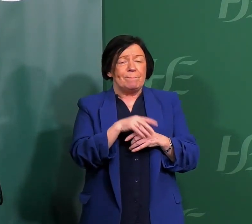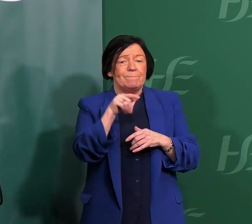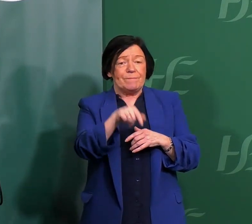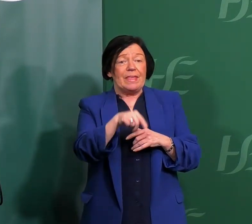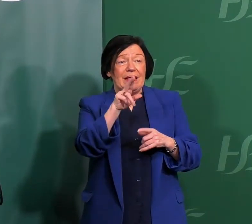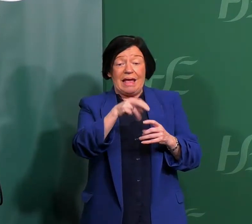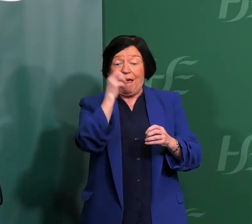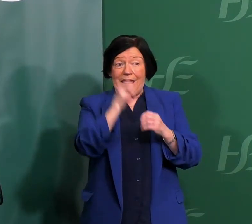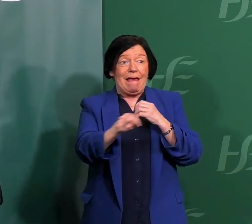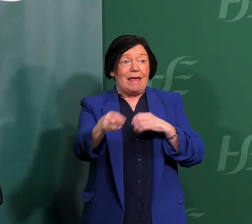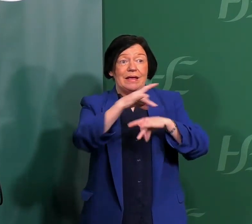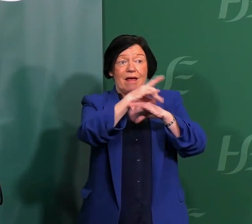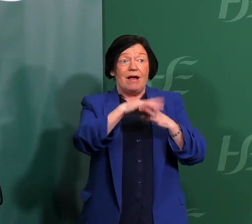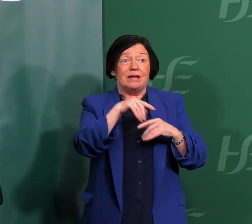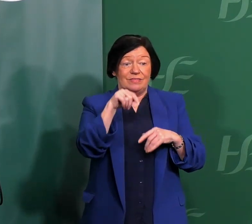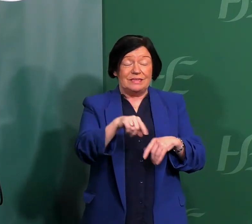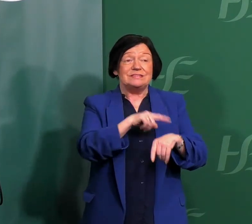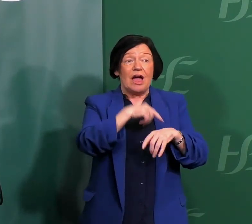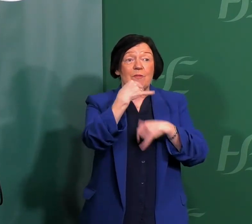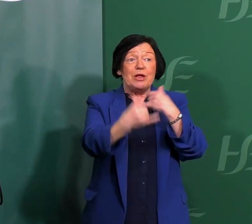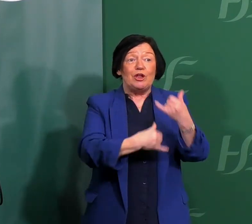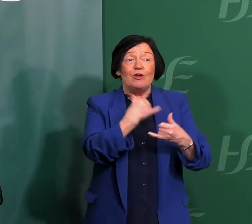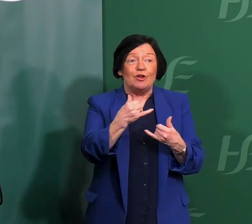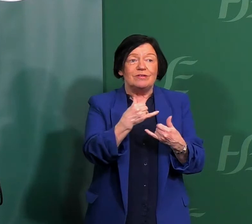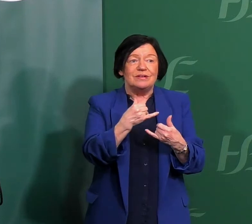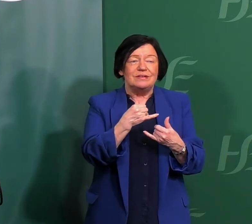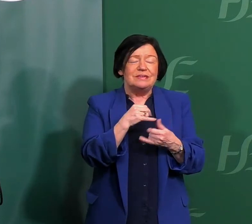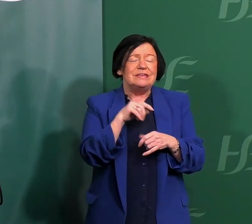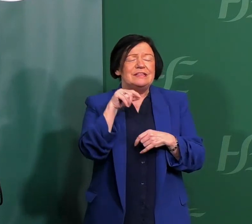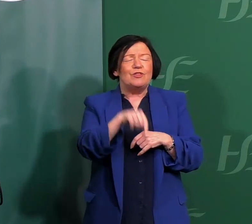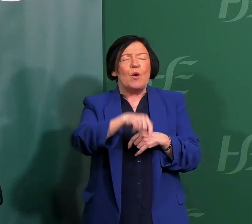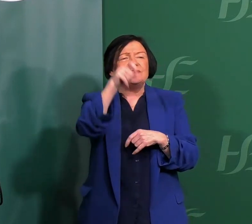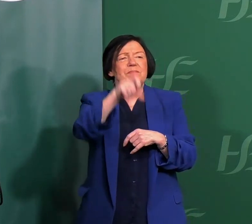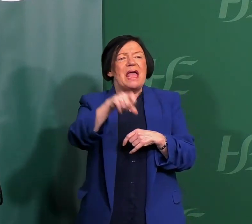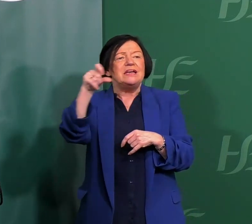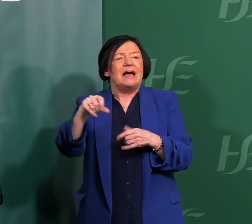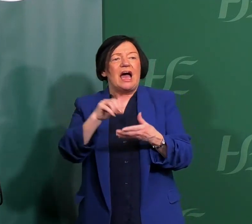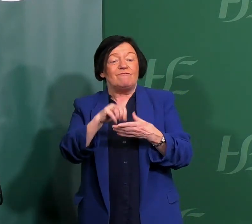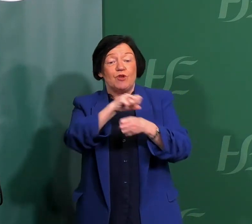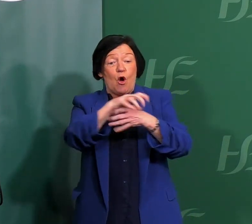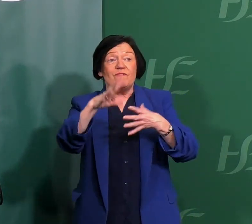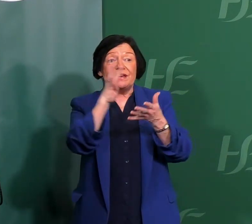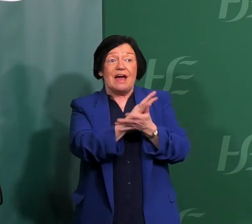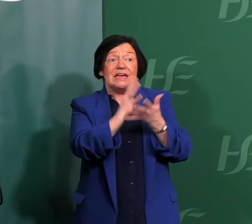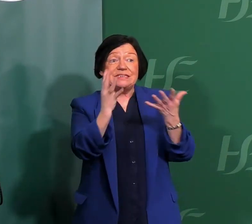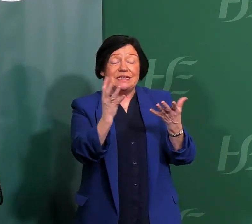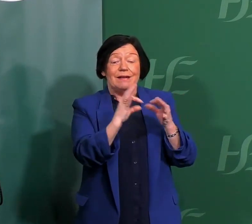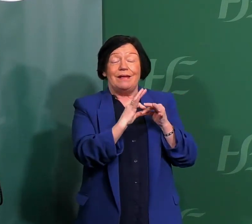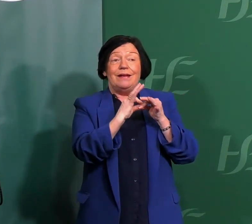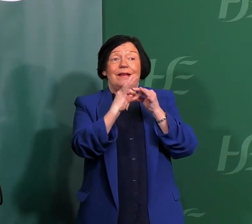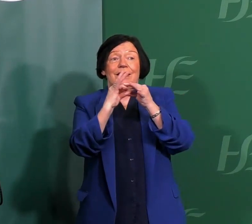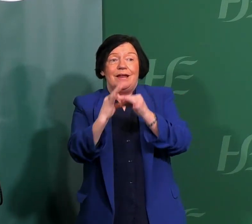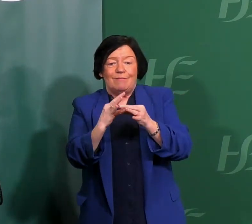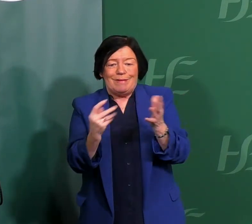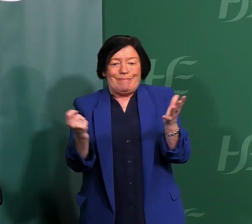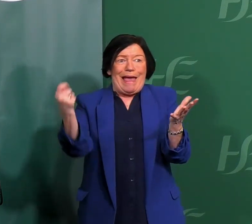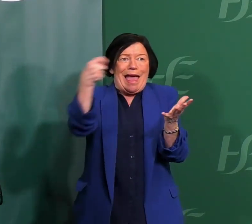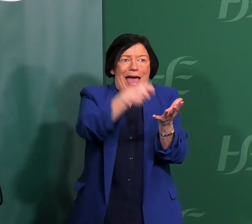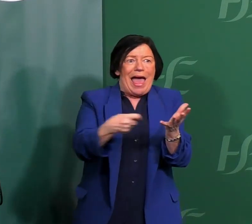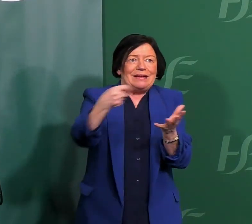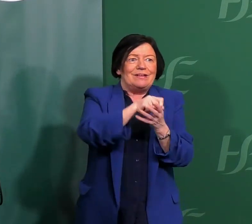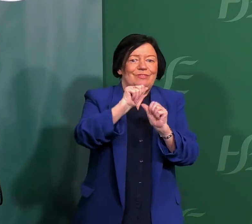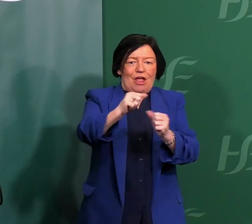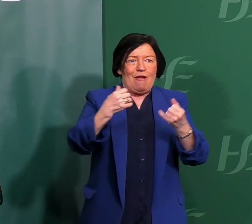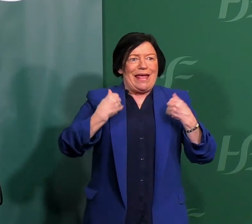end them up in hospital at this time of the year, often virally induced. So those patients have COVID-19 associated exacerbations of their illnesses